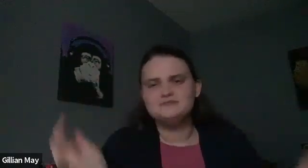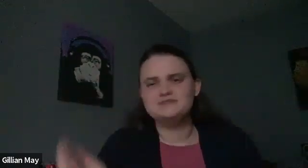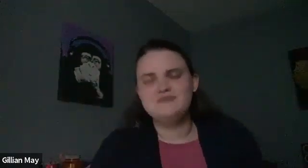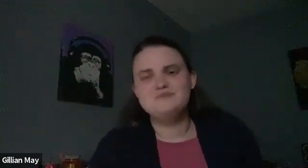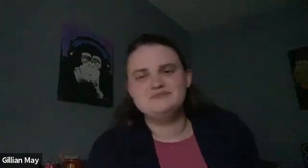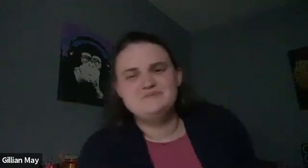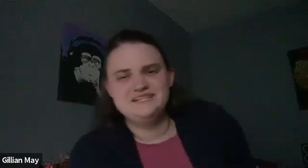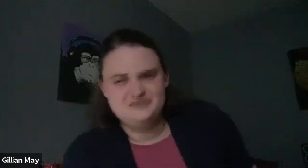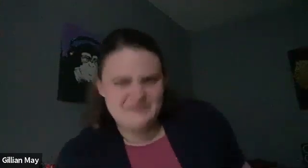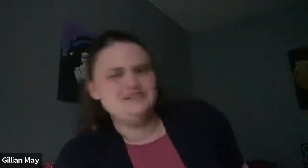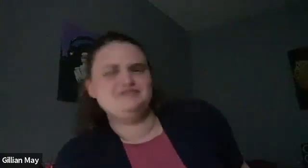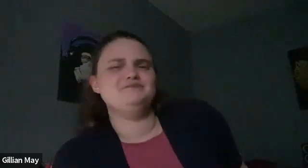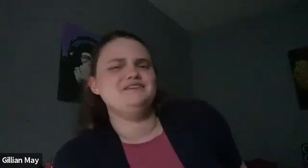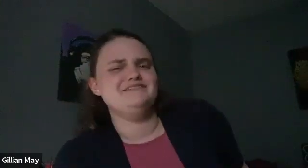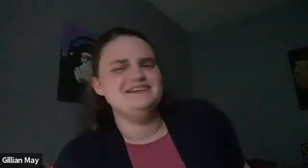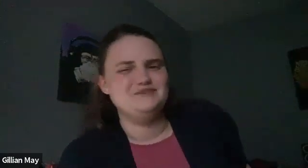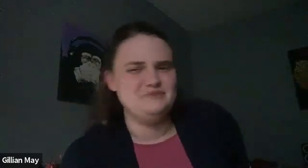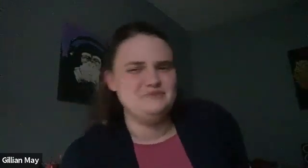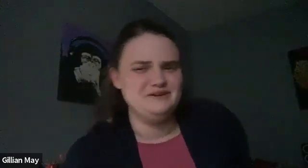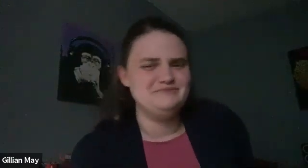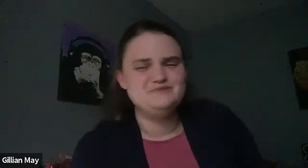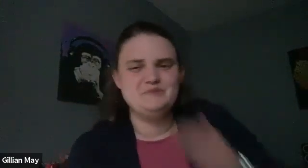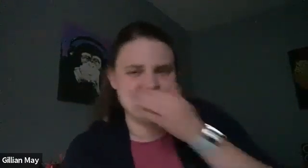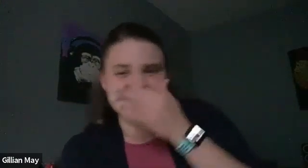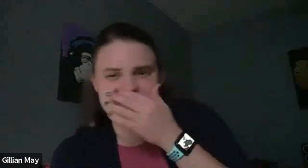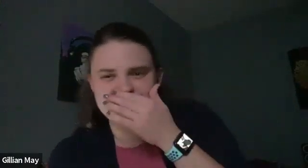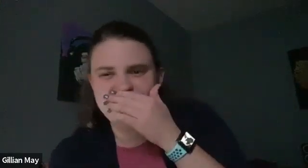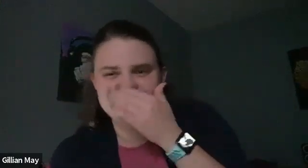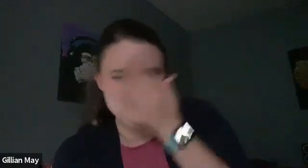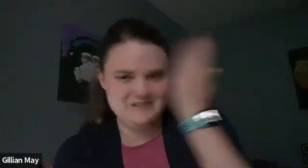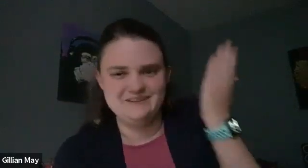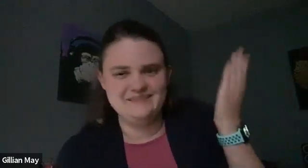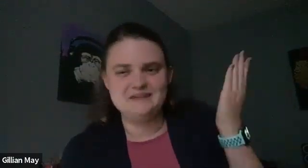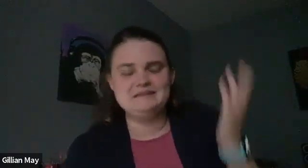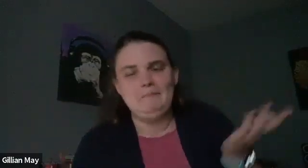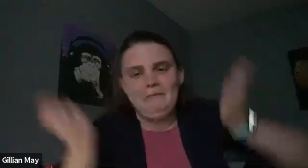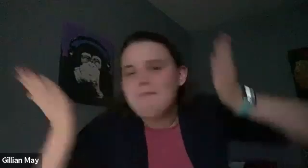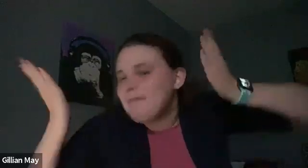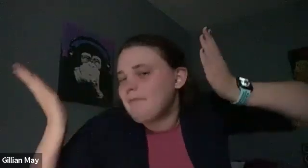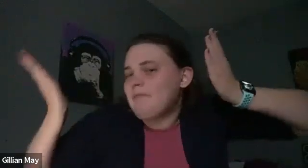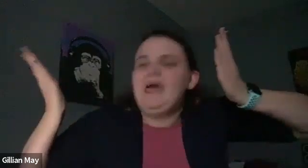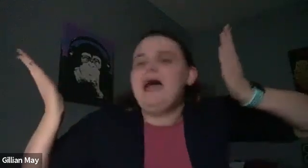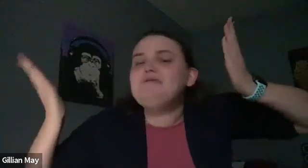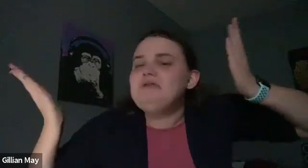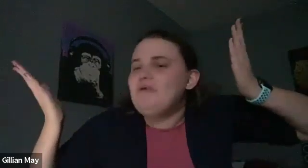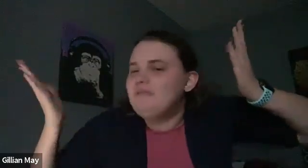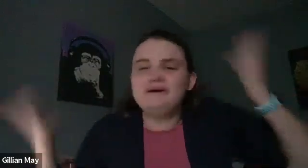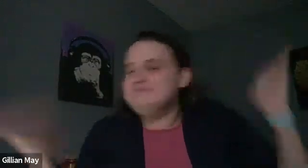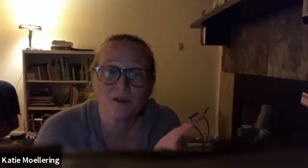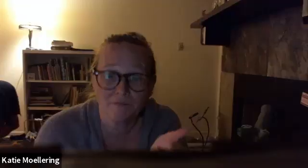I remember telling my teacher that, and they just looked at me like, that is so weird. Most people are receptive. Why are you different like that? And I was like, I don't know. But you're a very